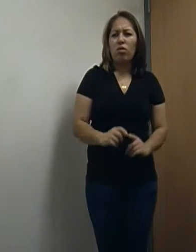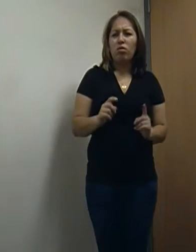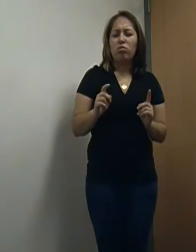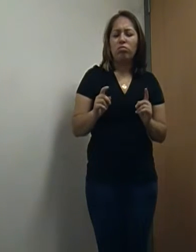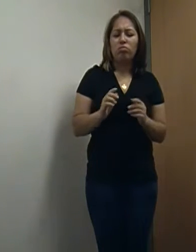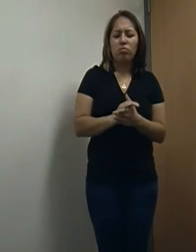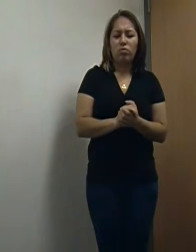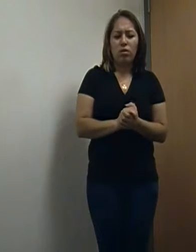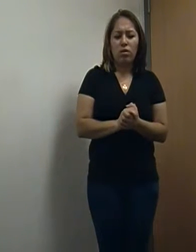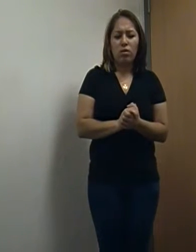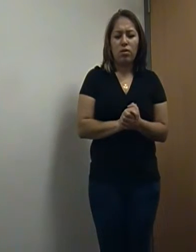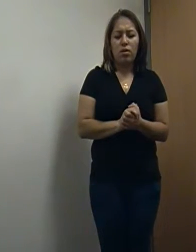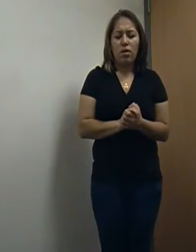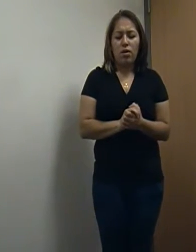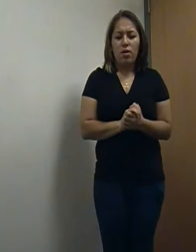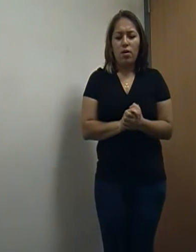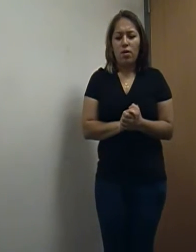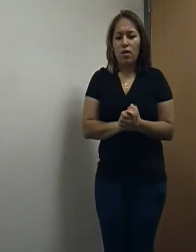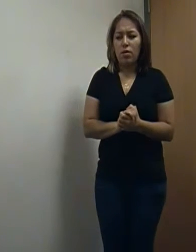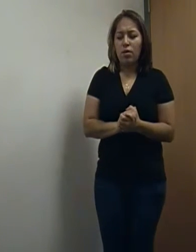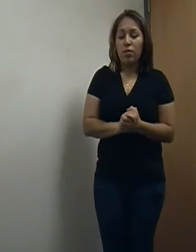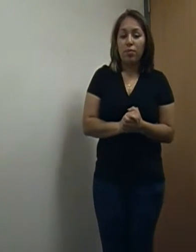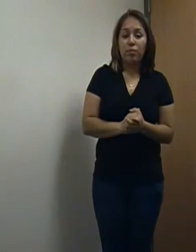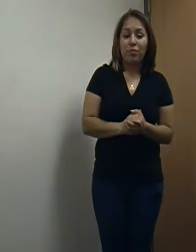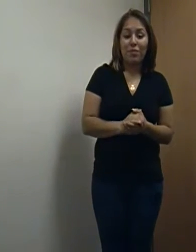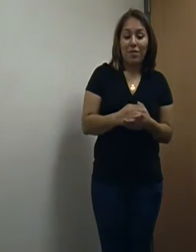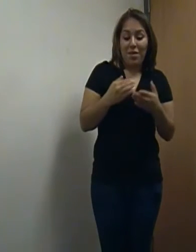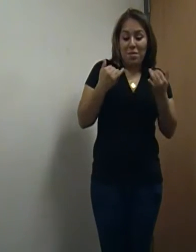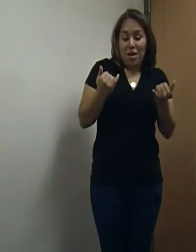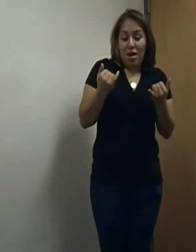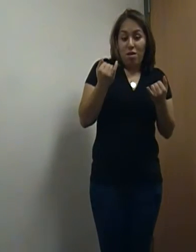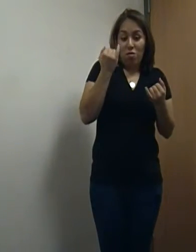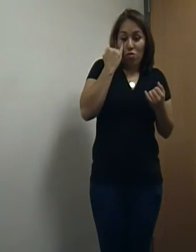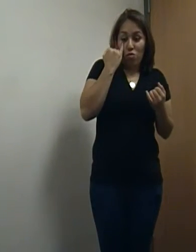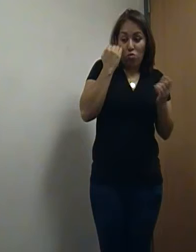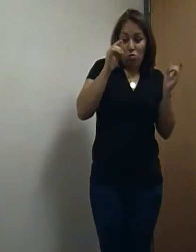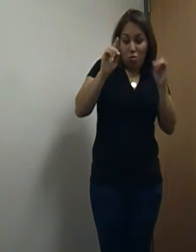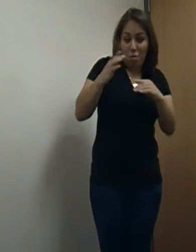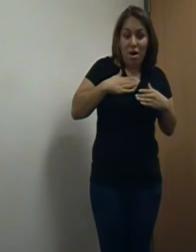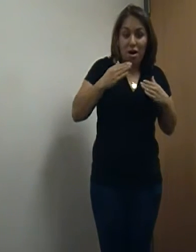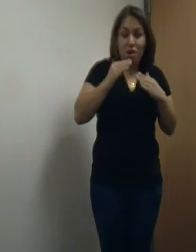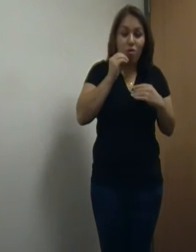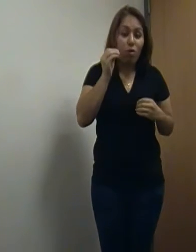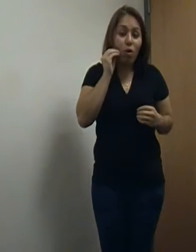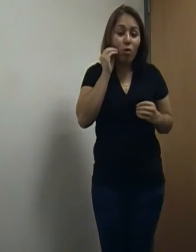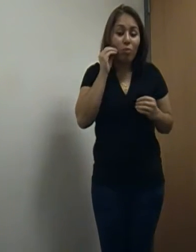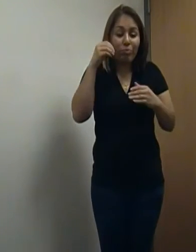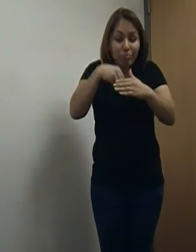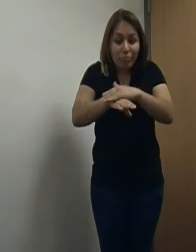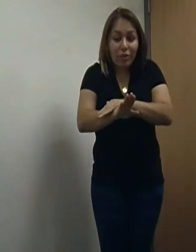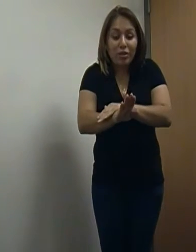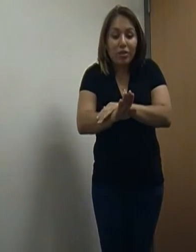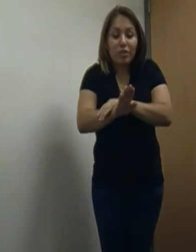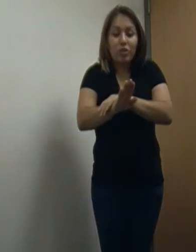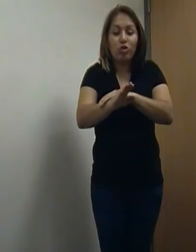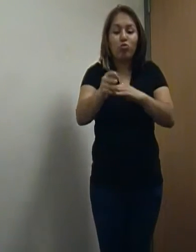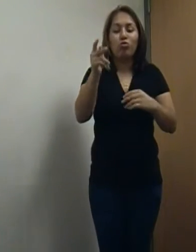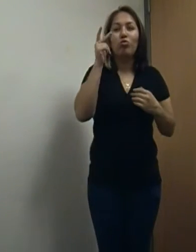In fact, if you would enter my living room today, you would see a beautiful mahogany sideboard, and on that you